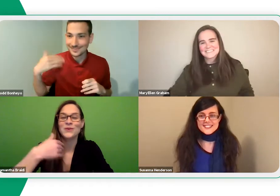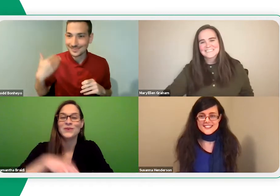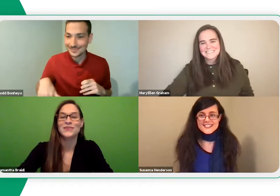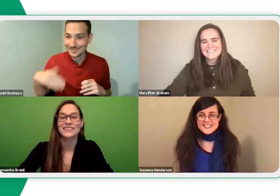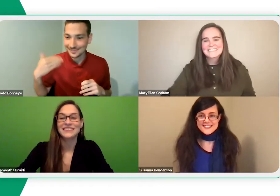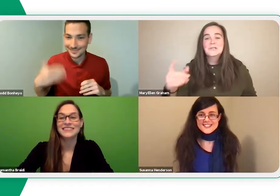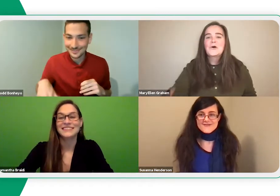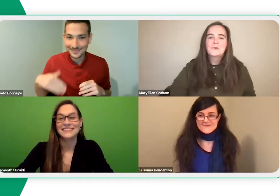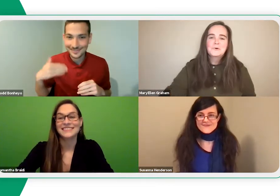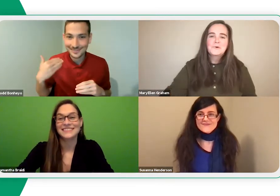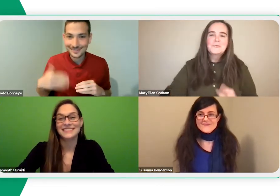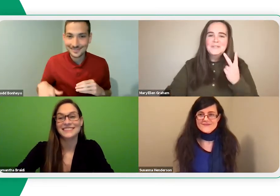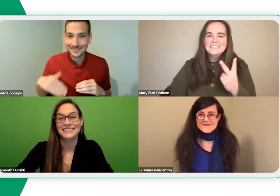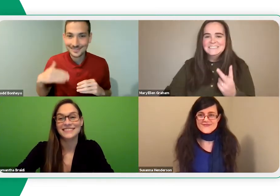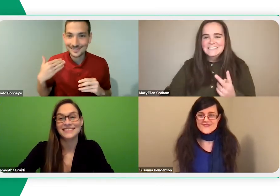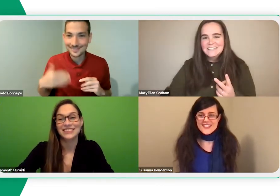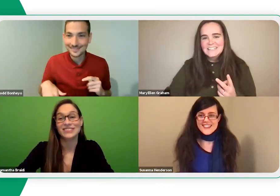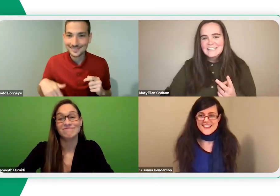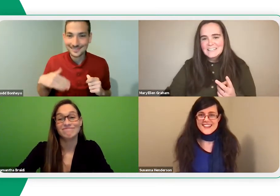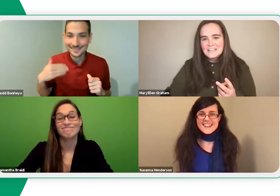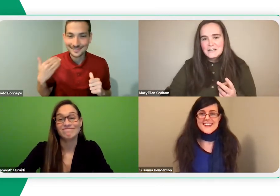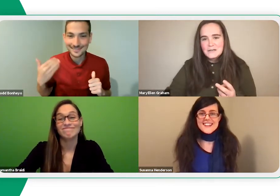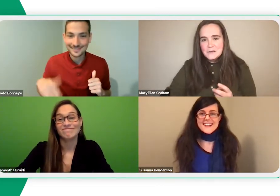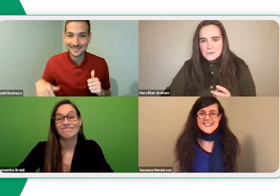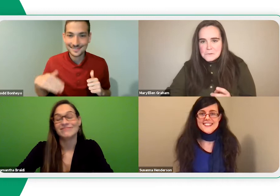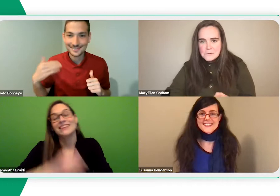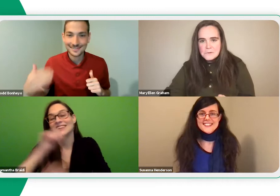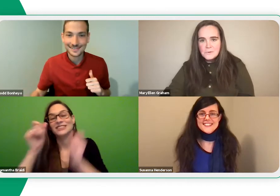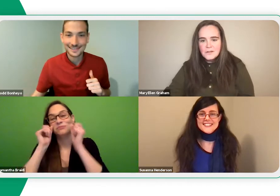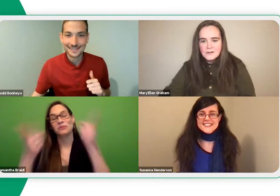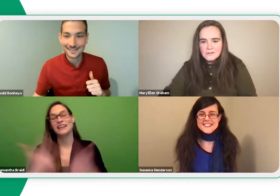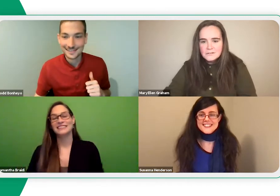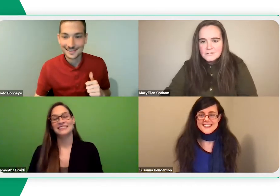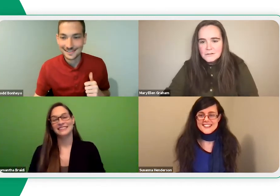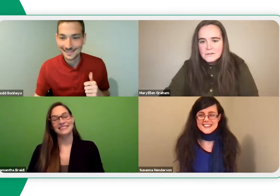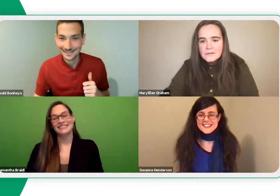Of course. Wow. Right. Wow.